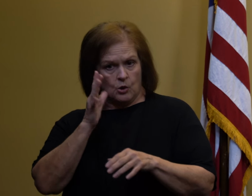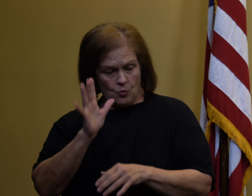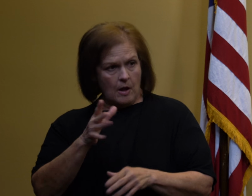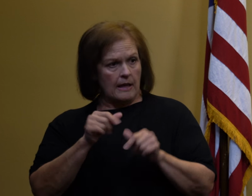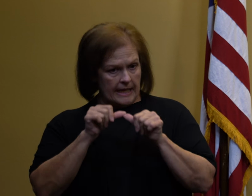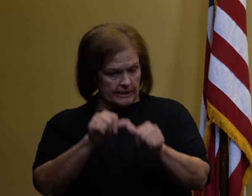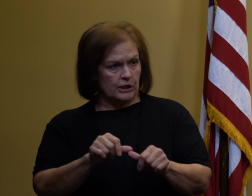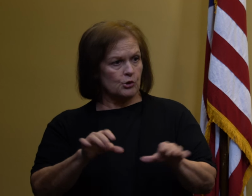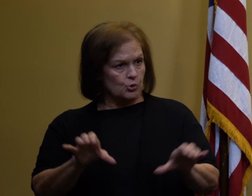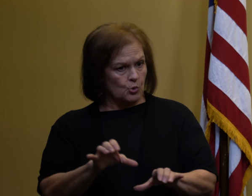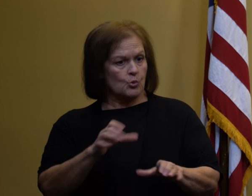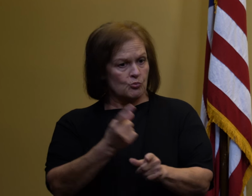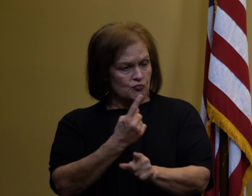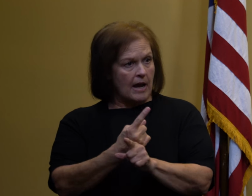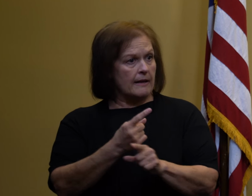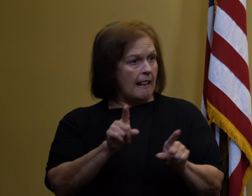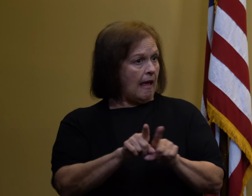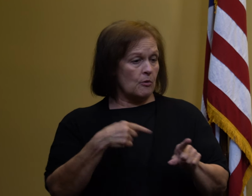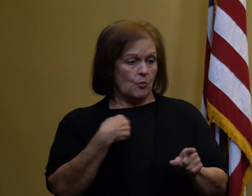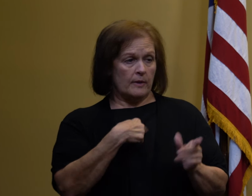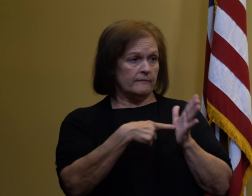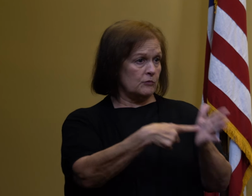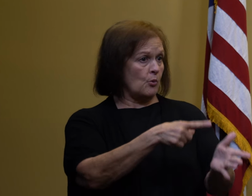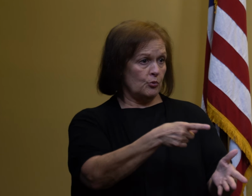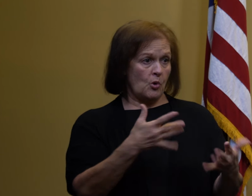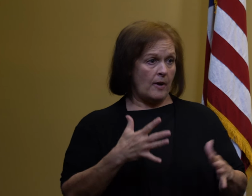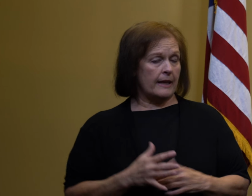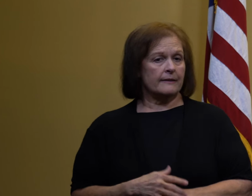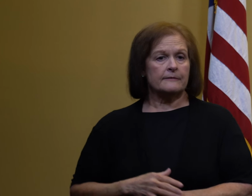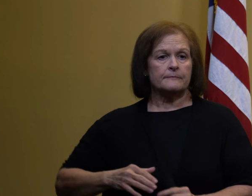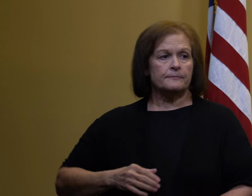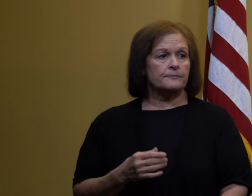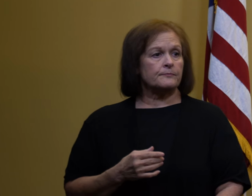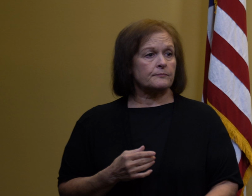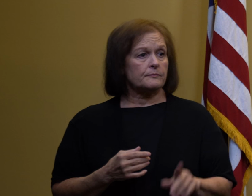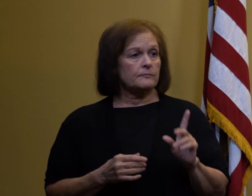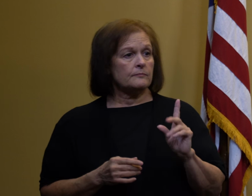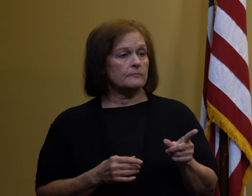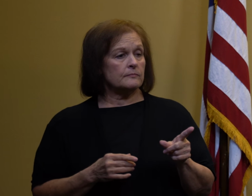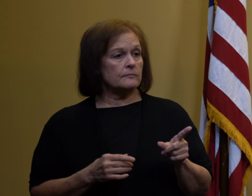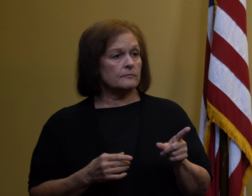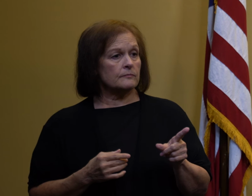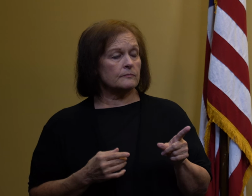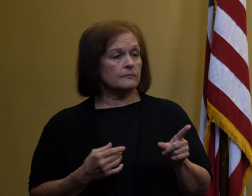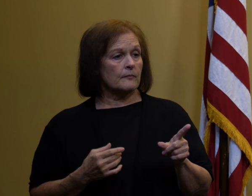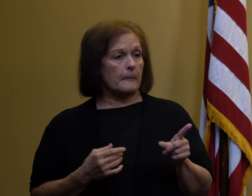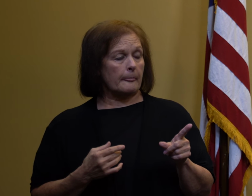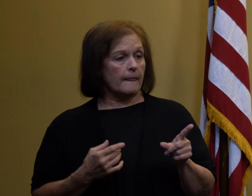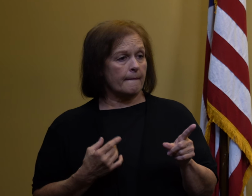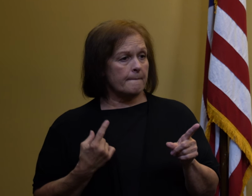of the way, as we've demonstrated. Again, one question and one follow-up. Natasha, if I could say.